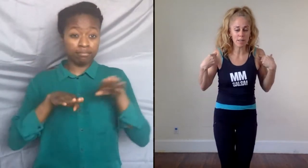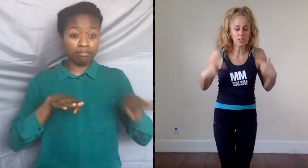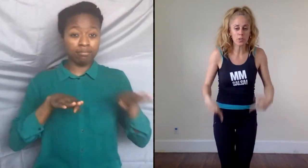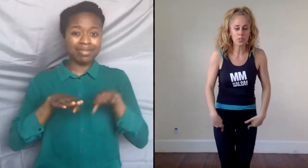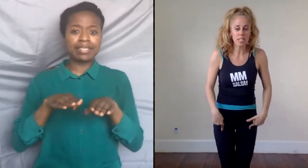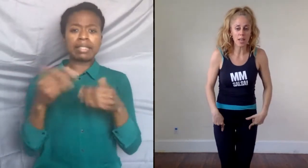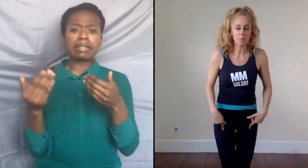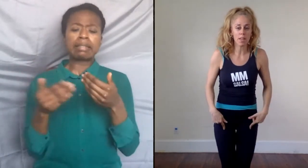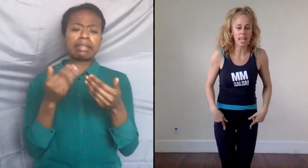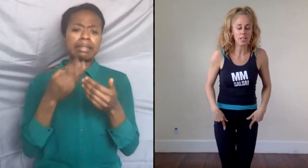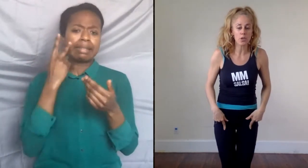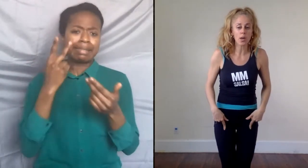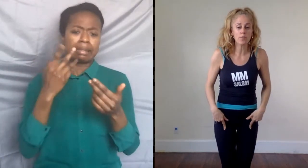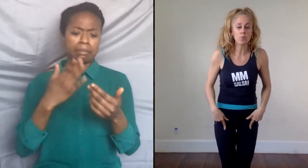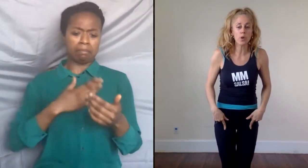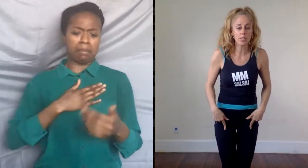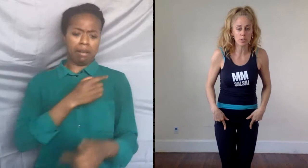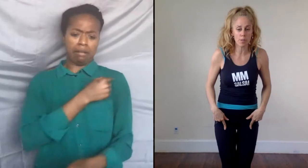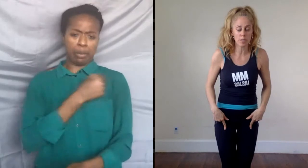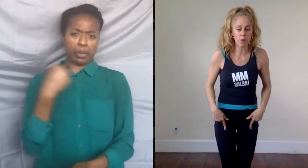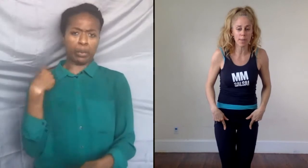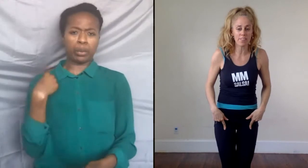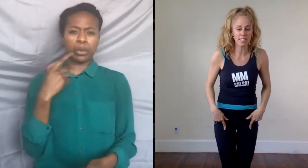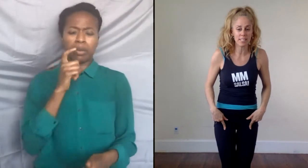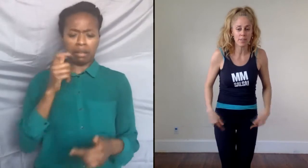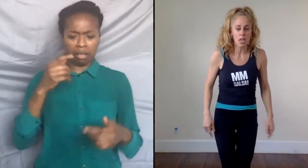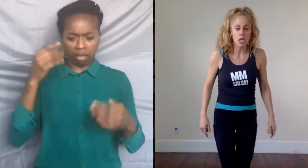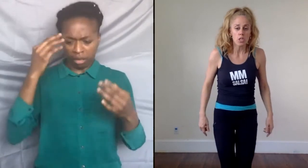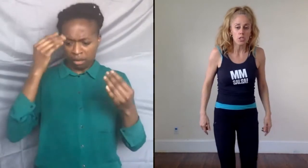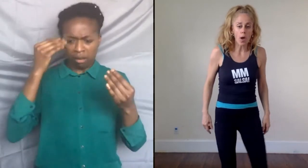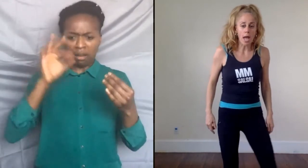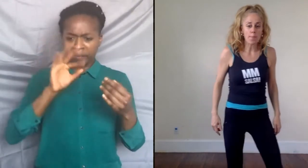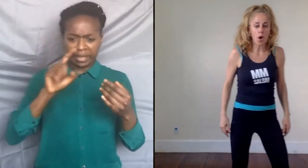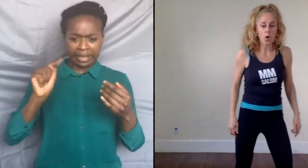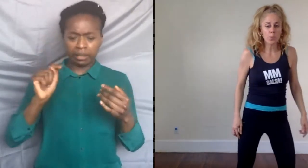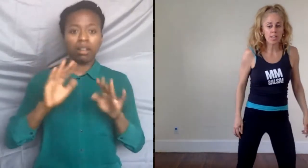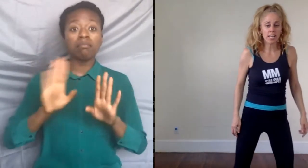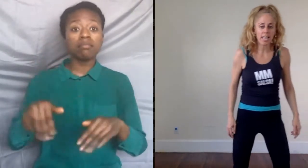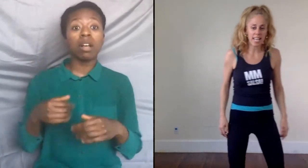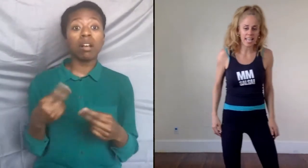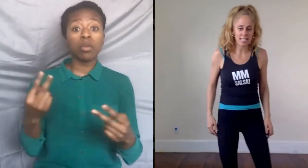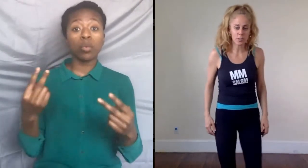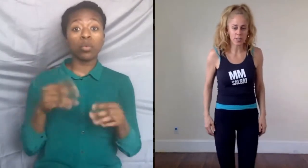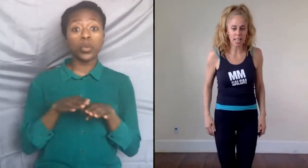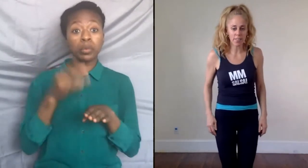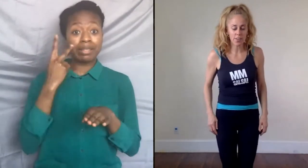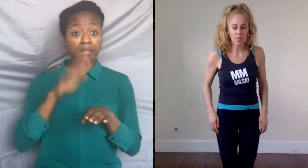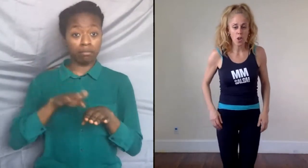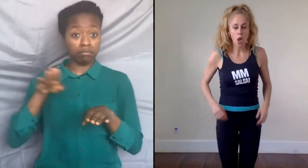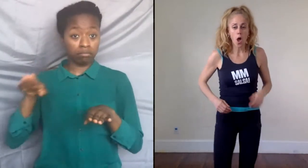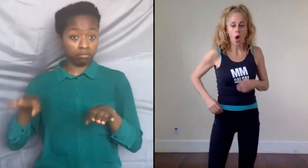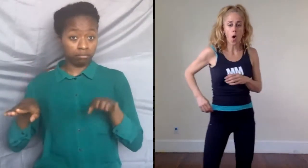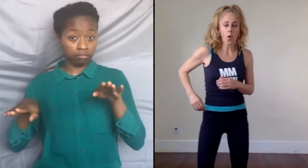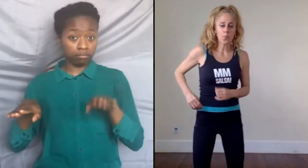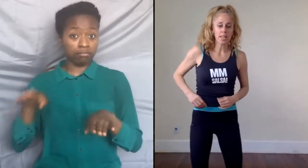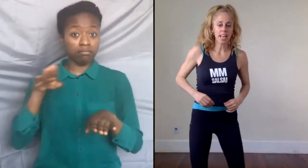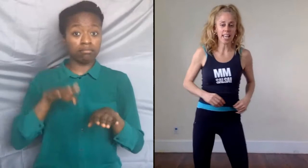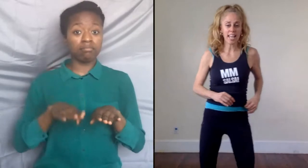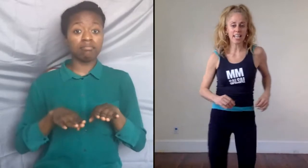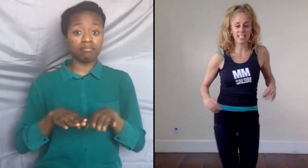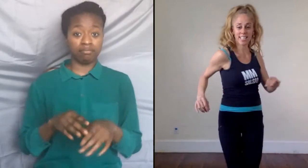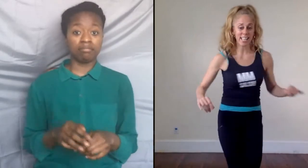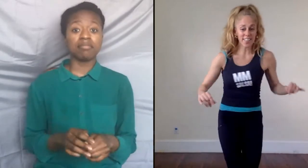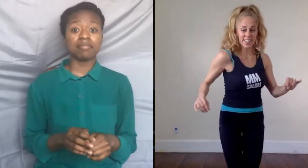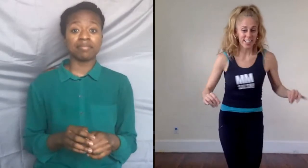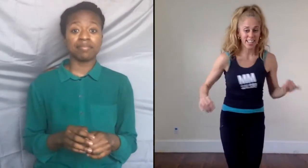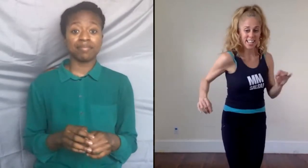you can see my shoulders and you don't have to worry so much about my feet. So I'm open and together, open